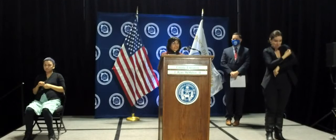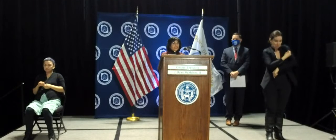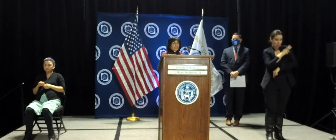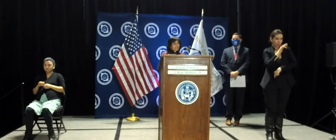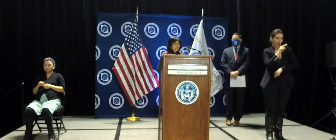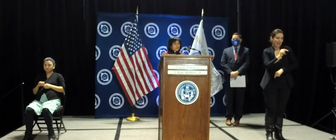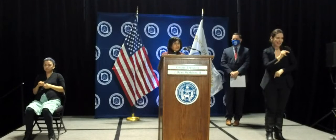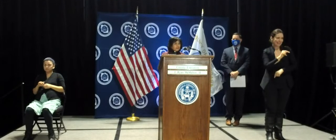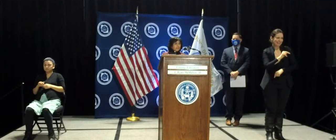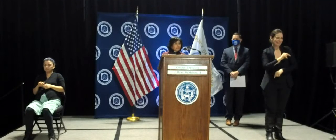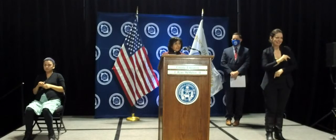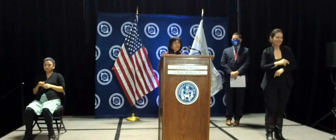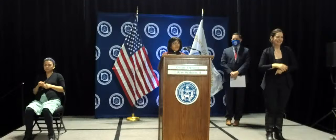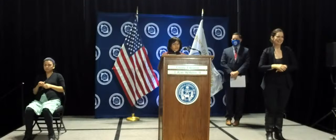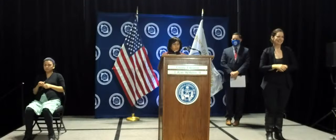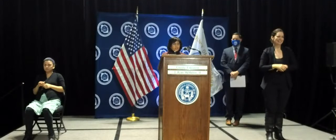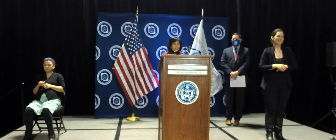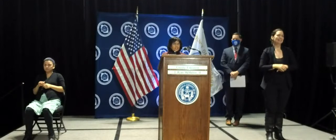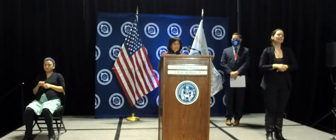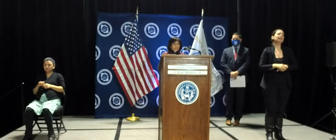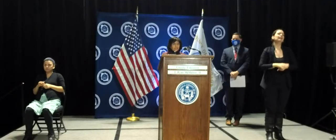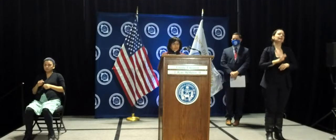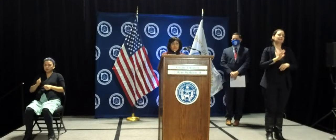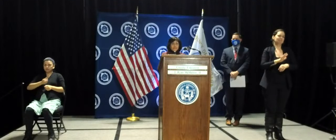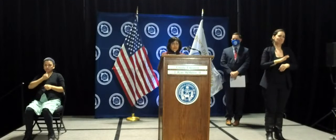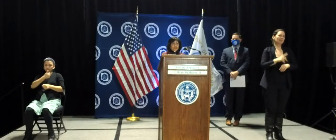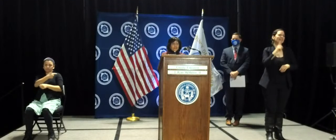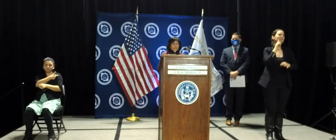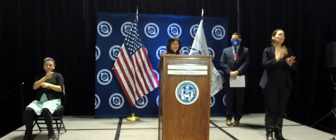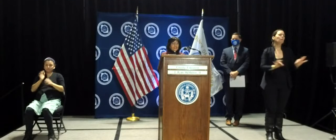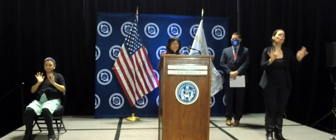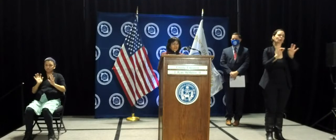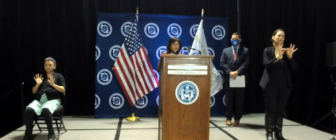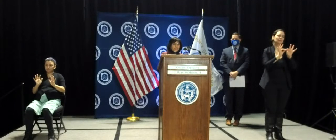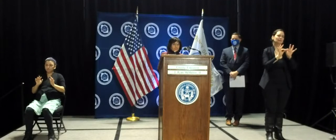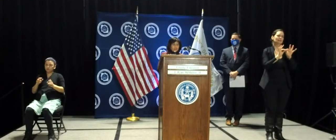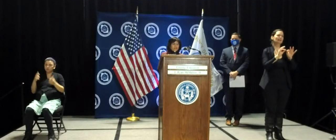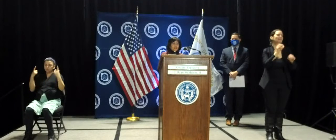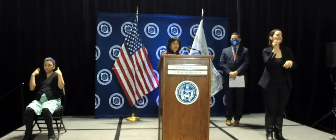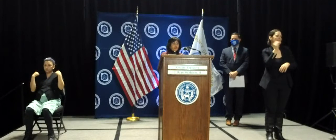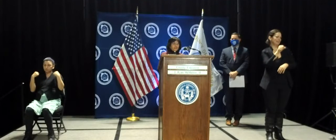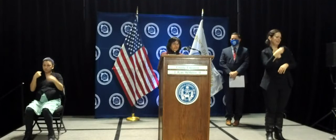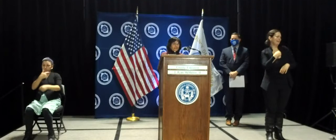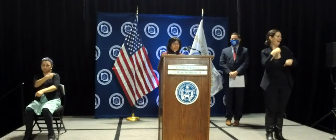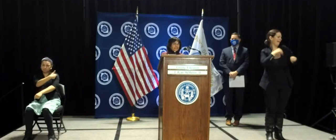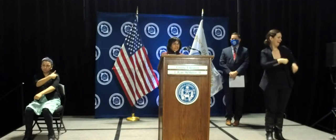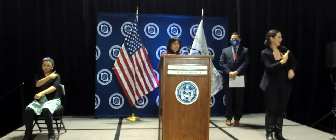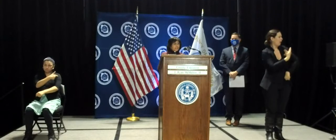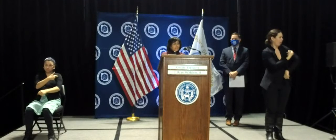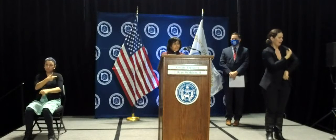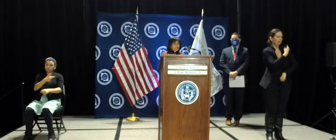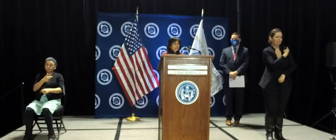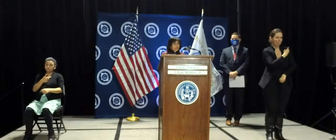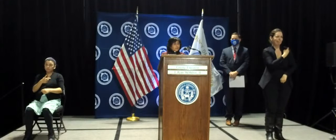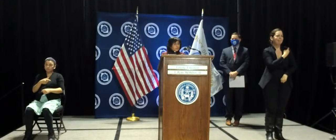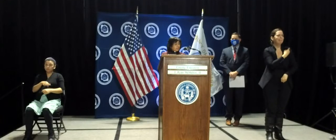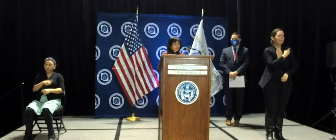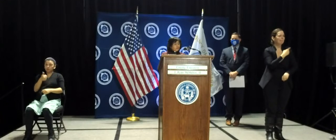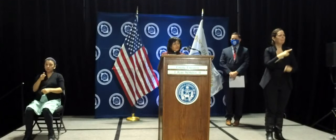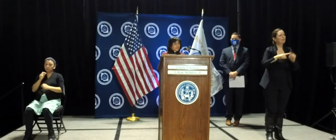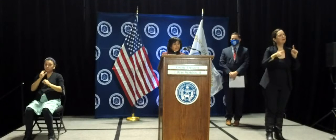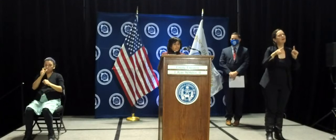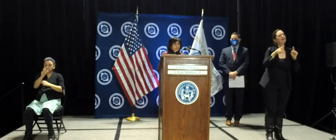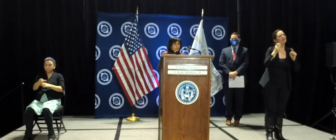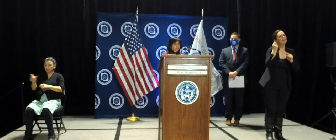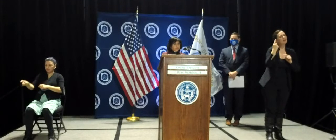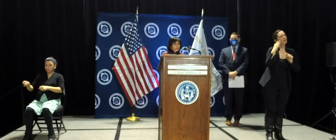me. I think it's important. Of course, I can give it to somebody, but I think we need to have some roles defined, and they do